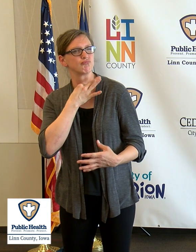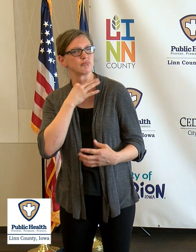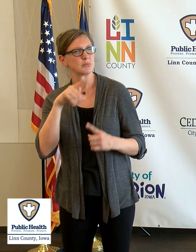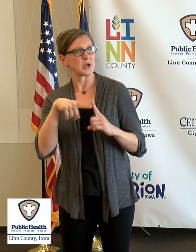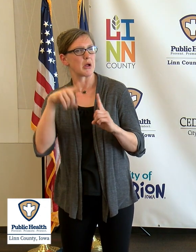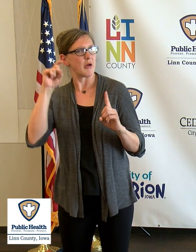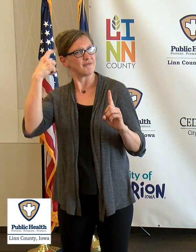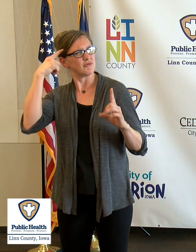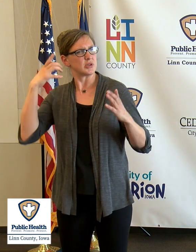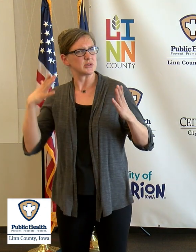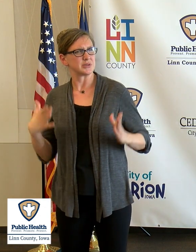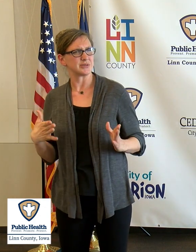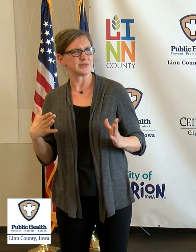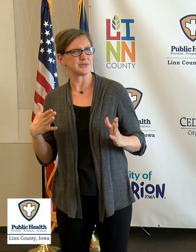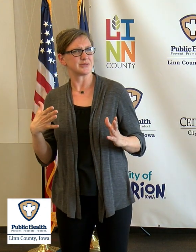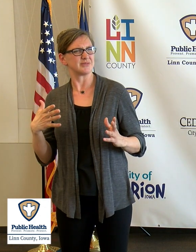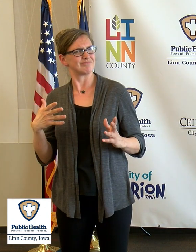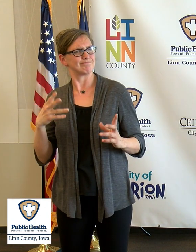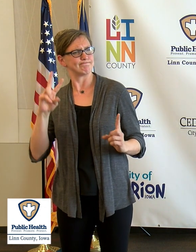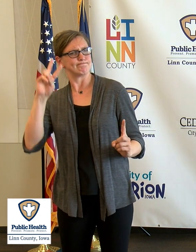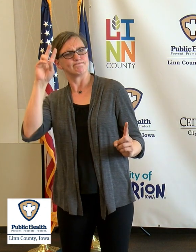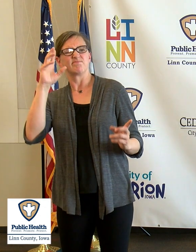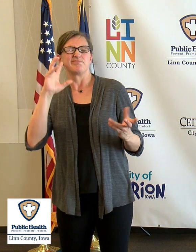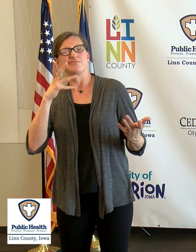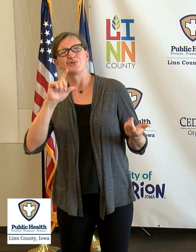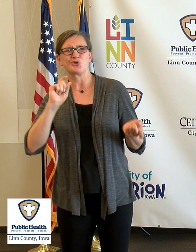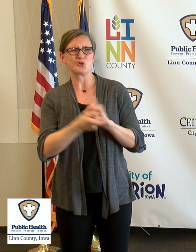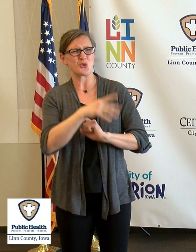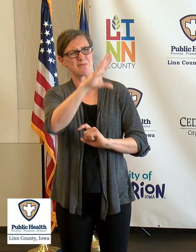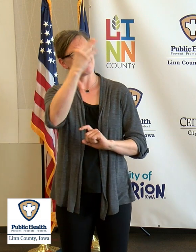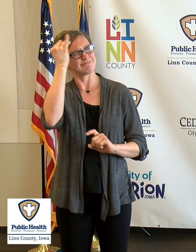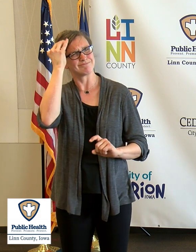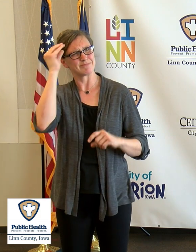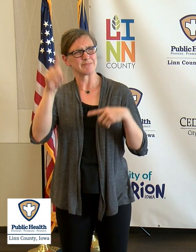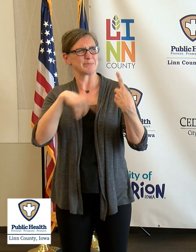perhaps re-examine the way that she measures an